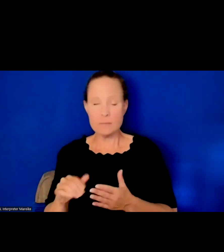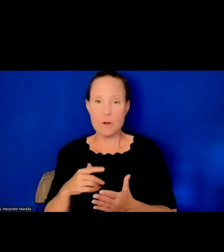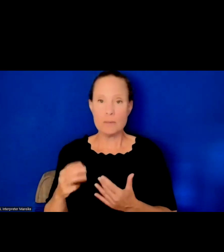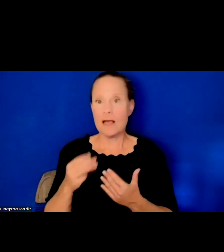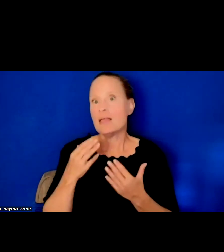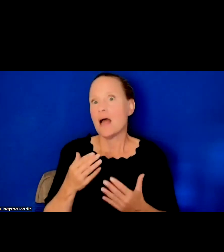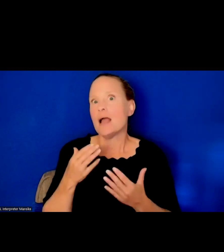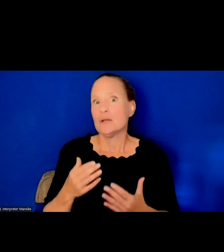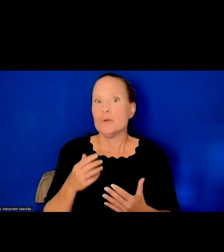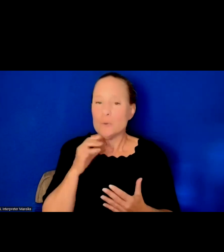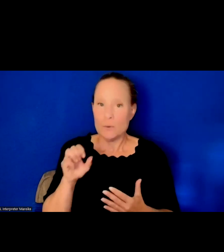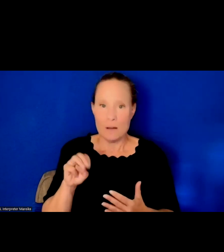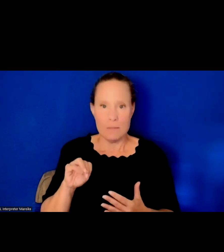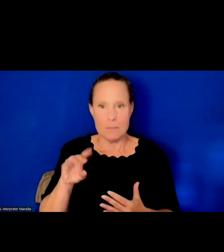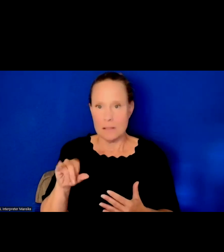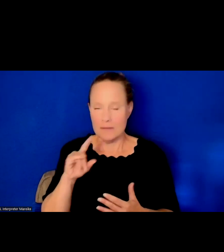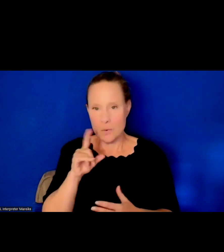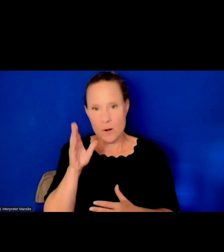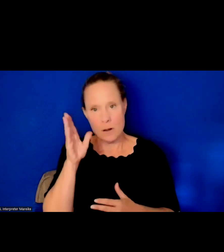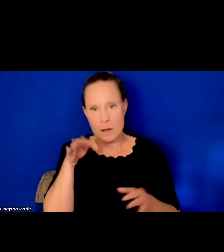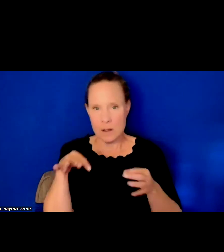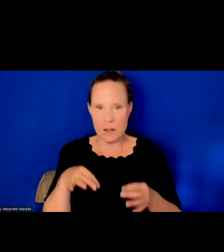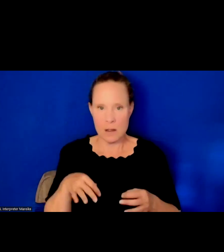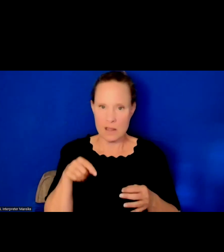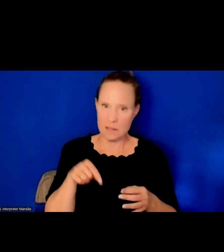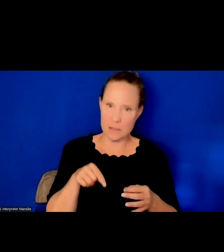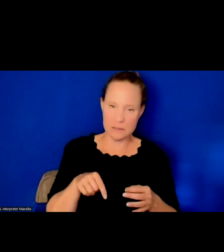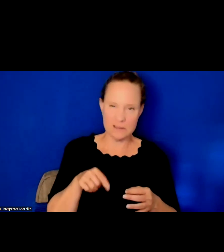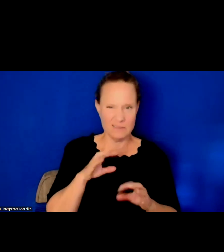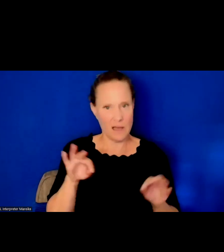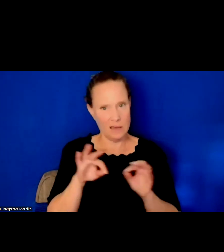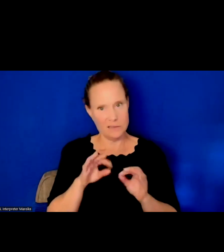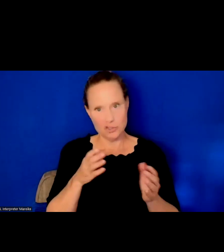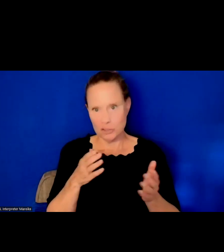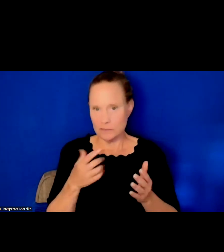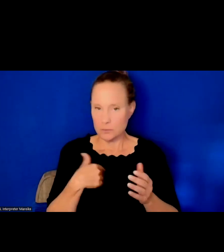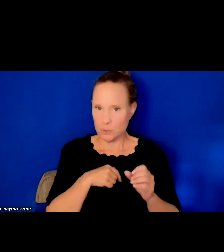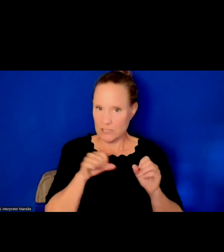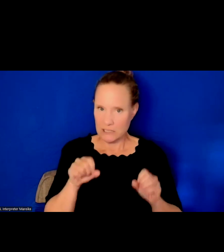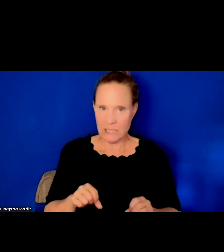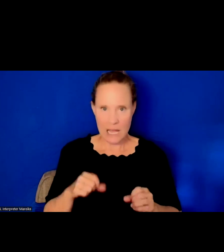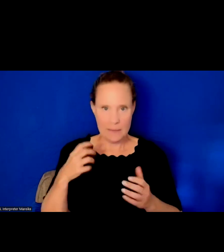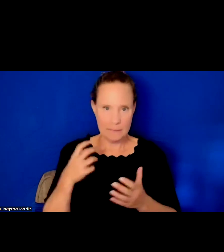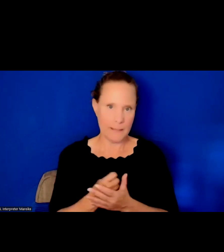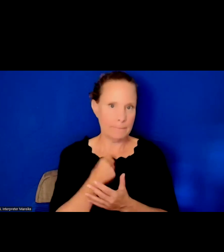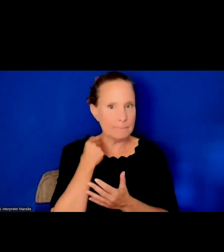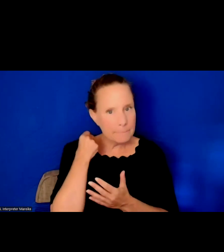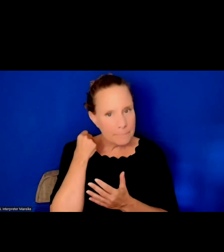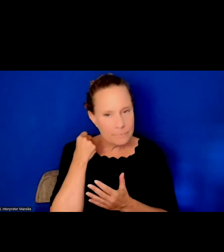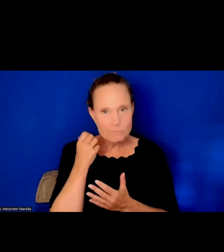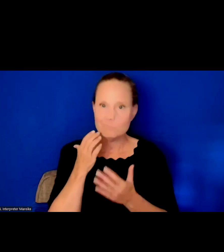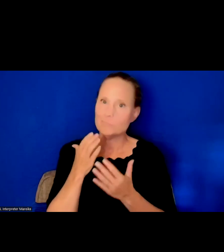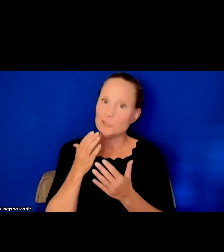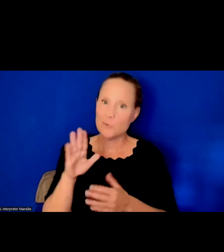us today and explaining this out for all of us. This will be a vital service that we can all tap into. And we really appreciate your time